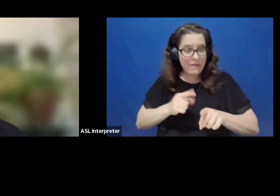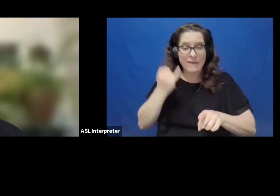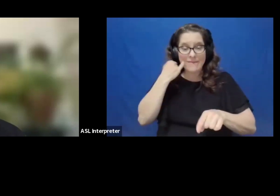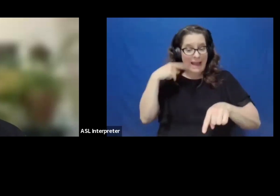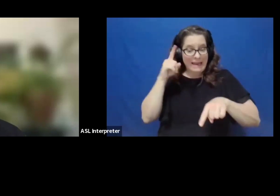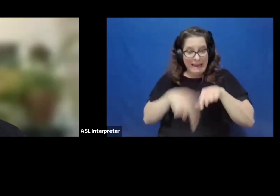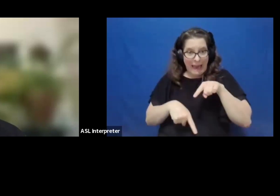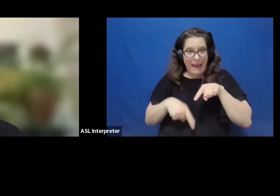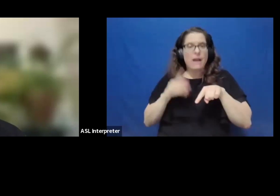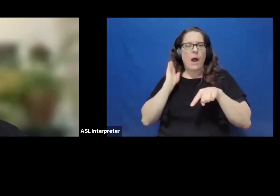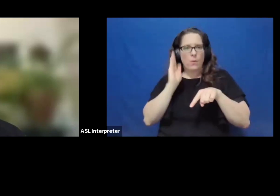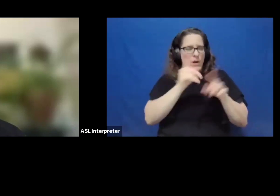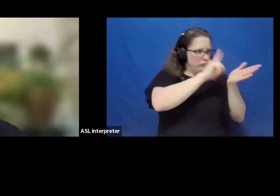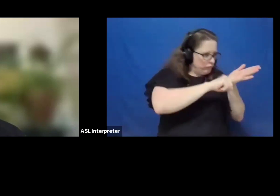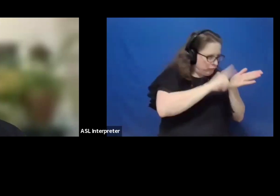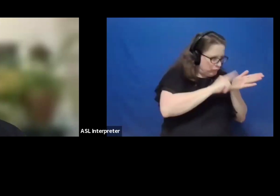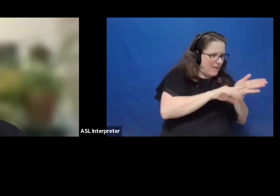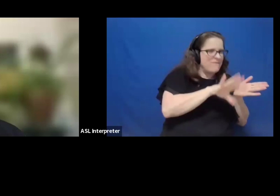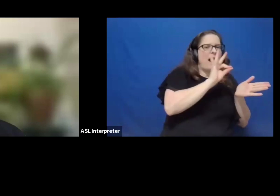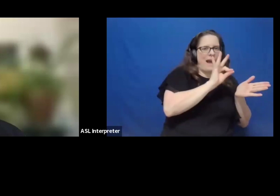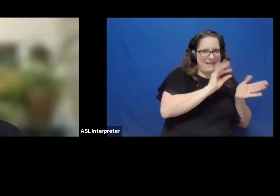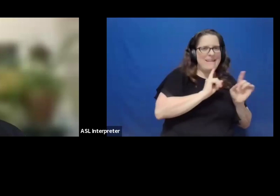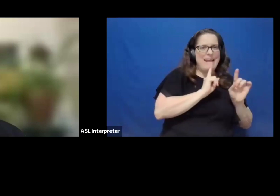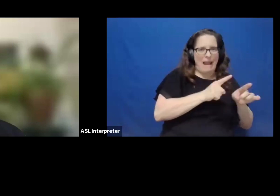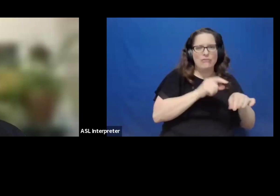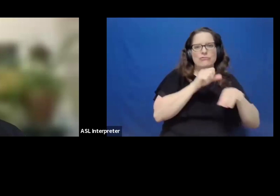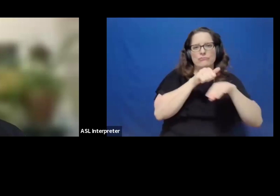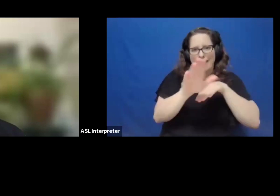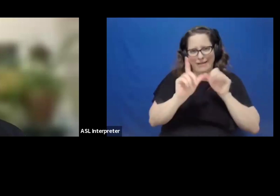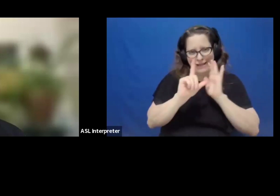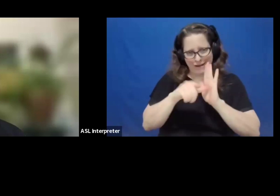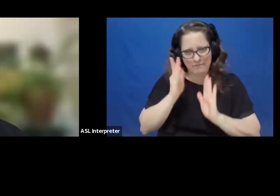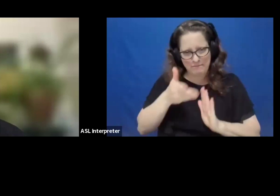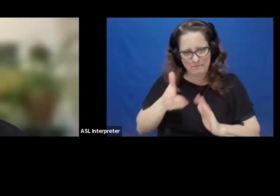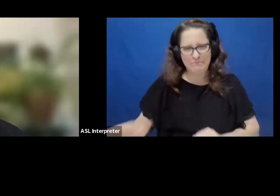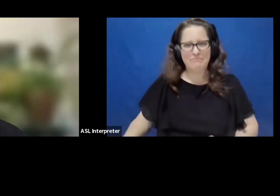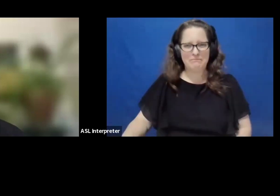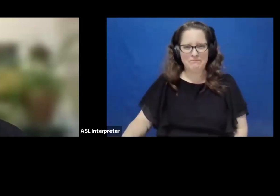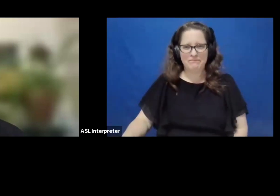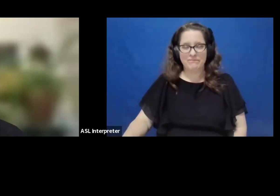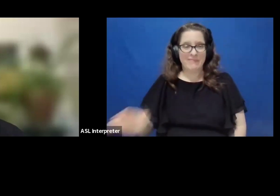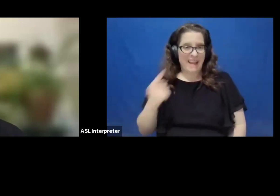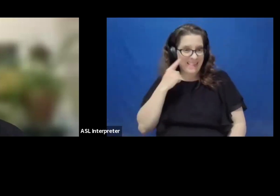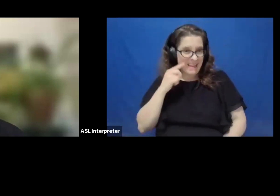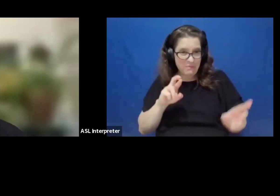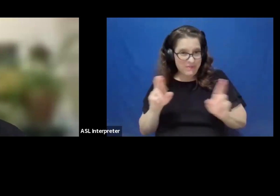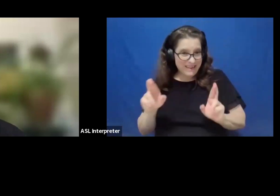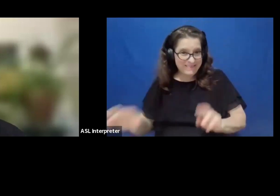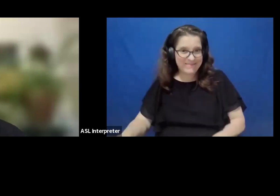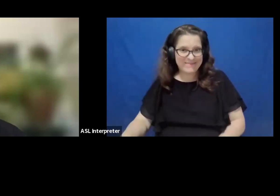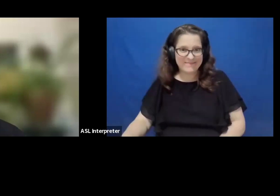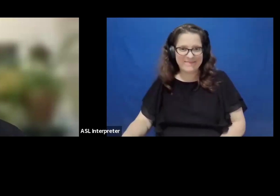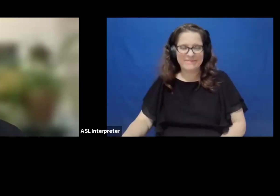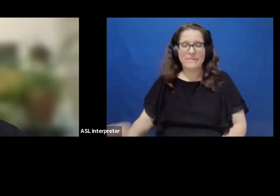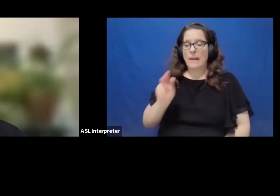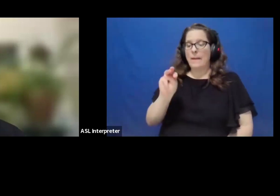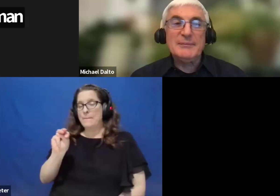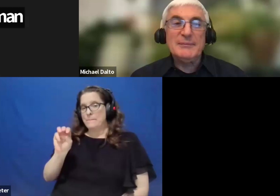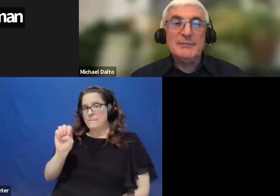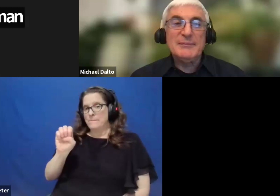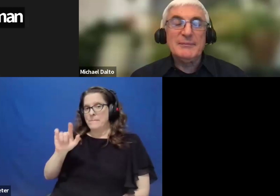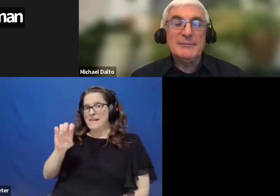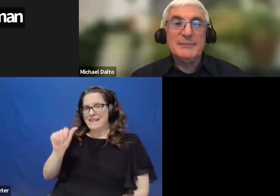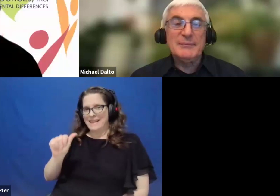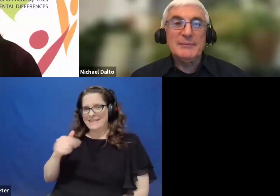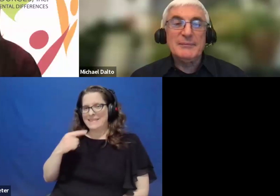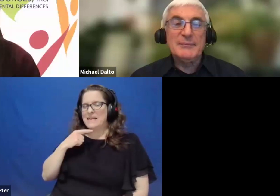will get an answer for you afterwards. So I think we're ready. Okay, perfect. So what